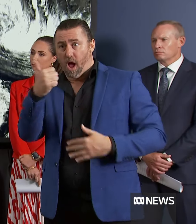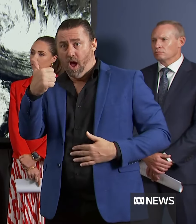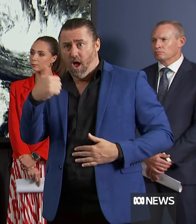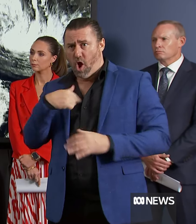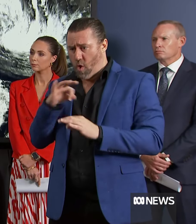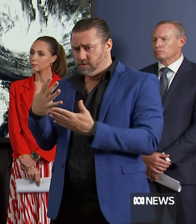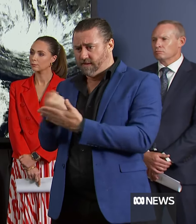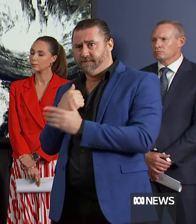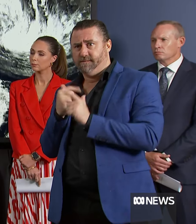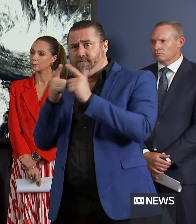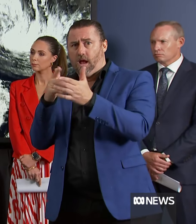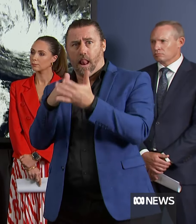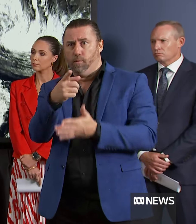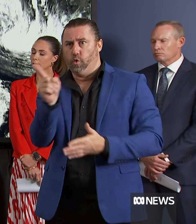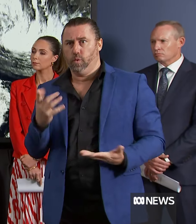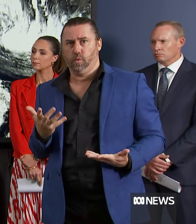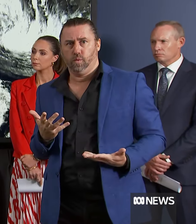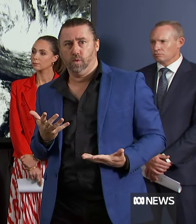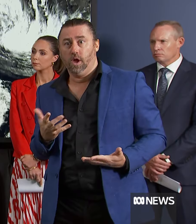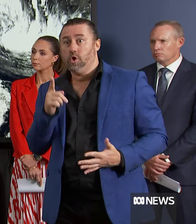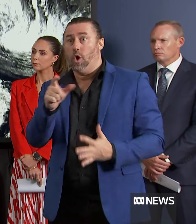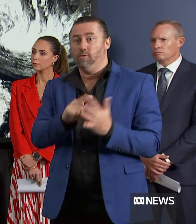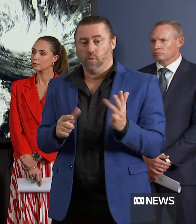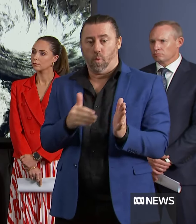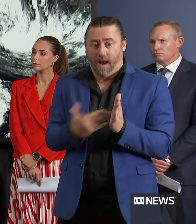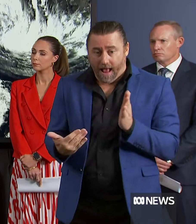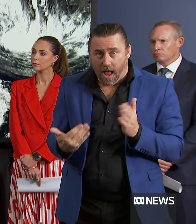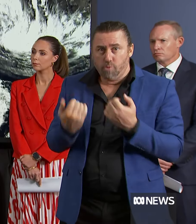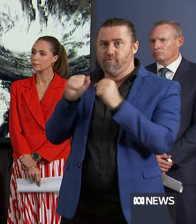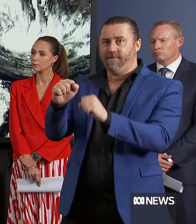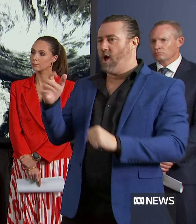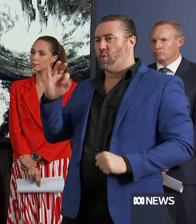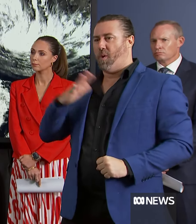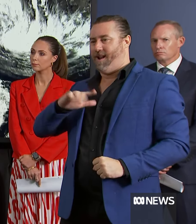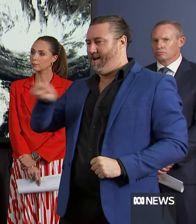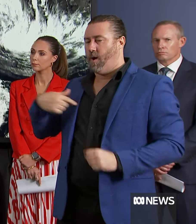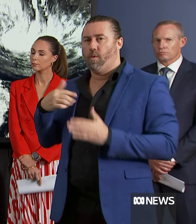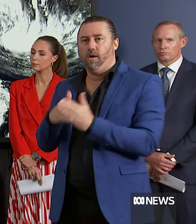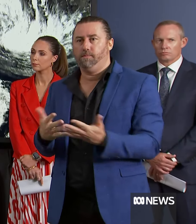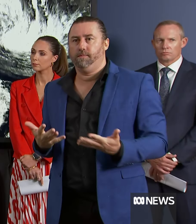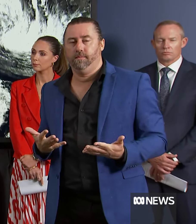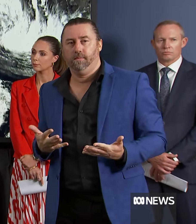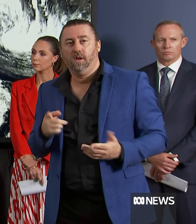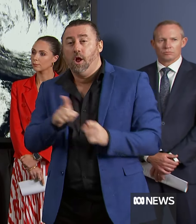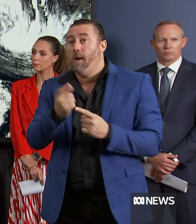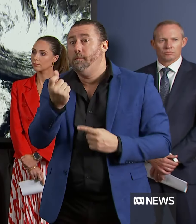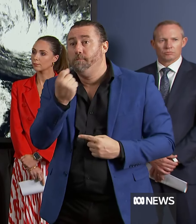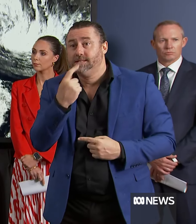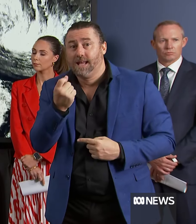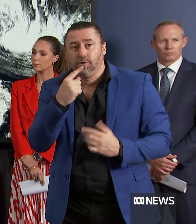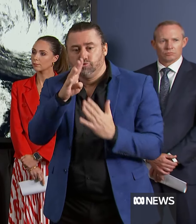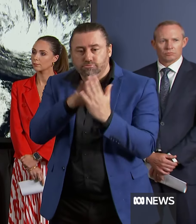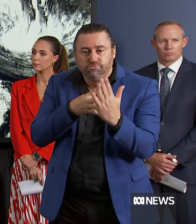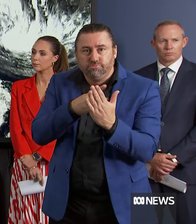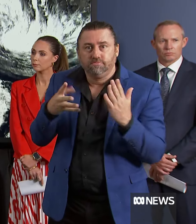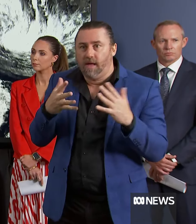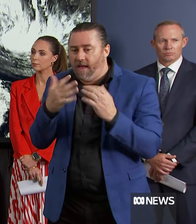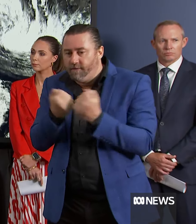So please take those preparatory activities now. Ensure that you have sufficient supplies, your medications,